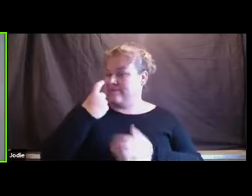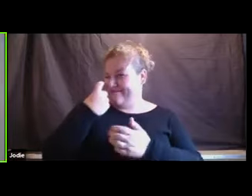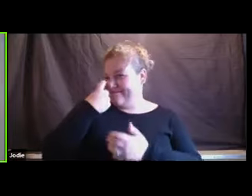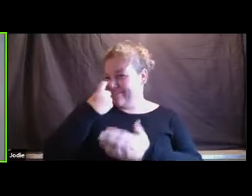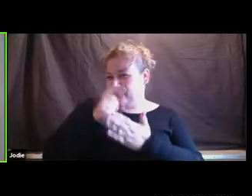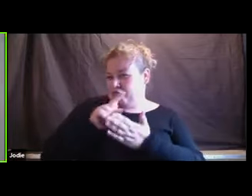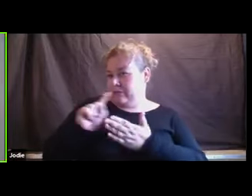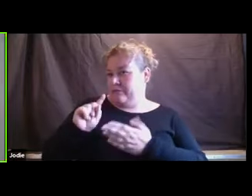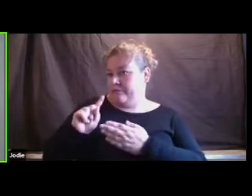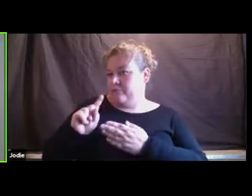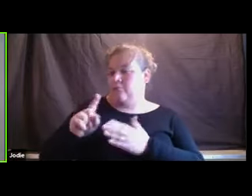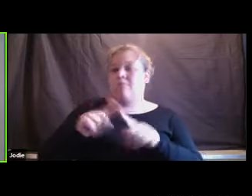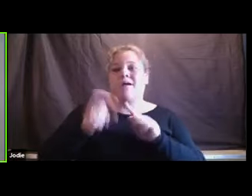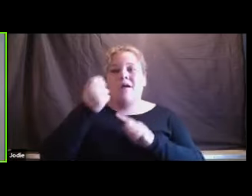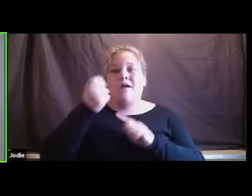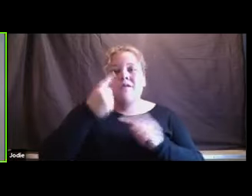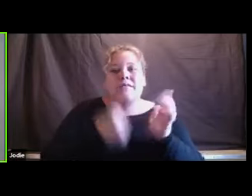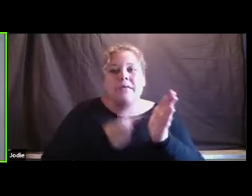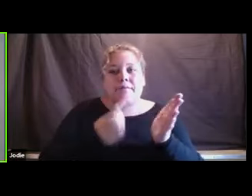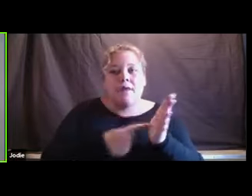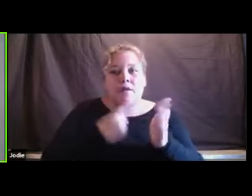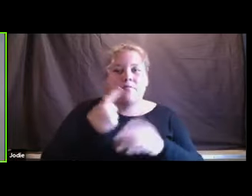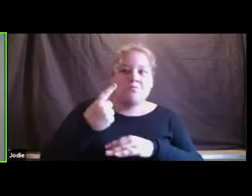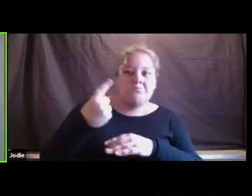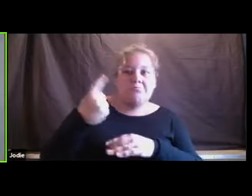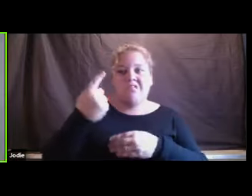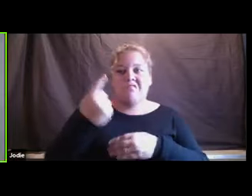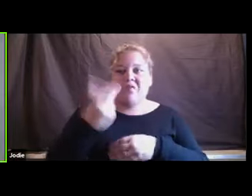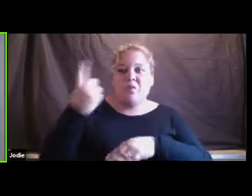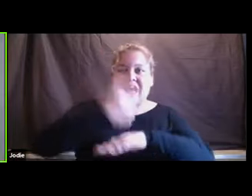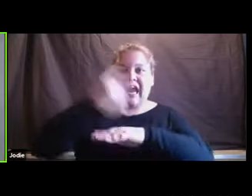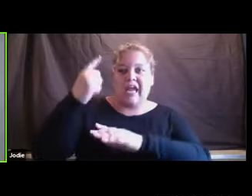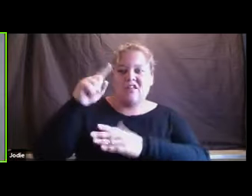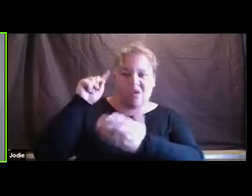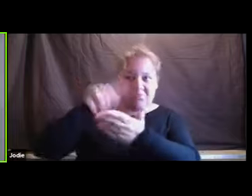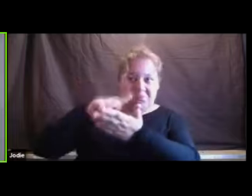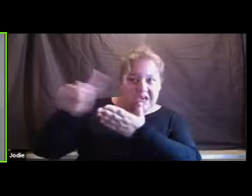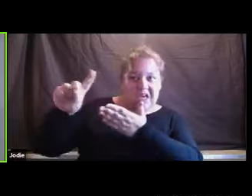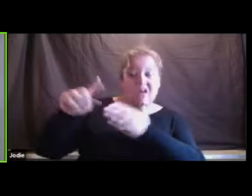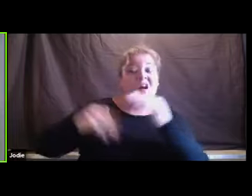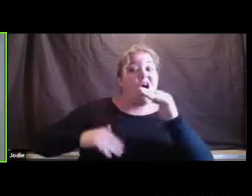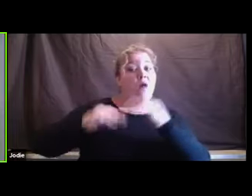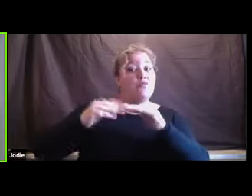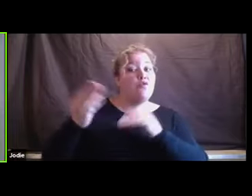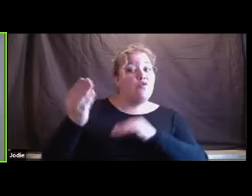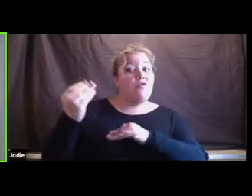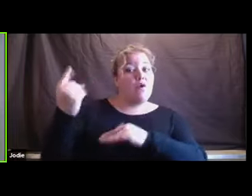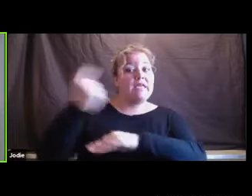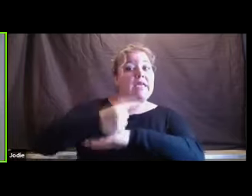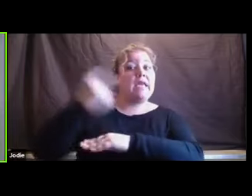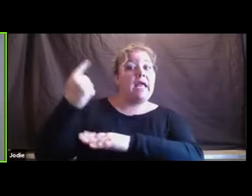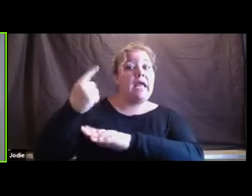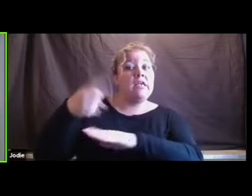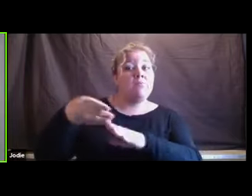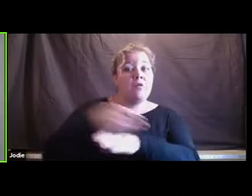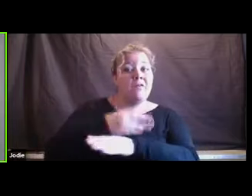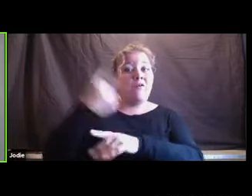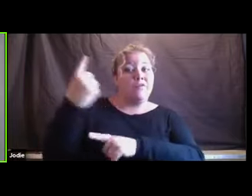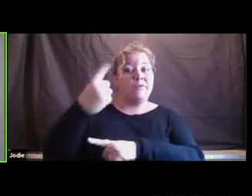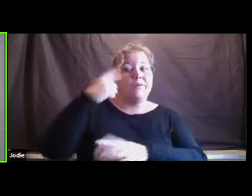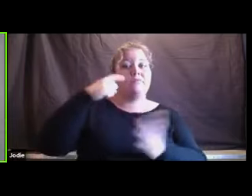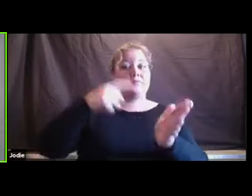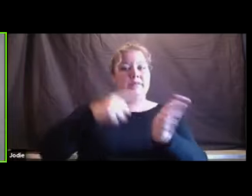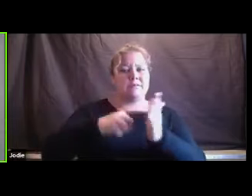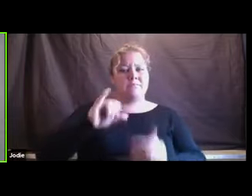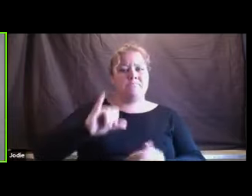can take several days to a week or more, up to 14 days for someone to experience symptoms and